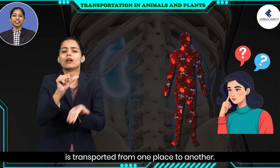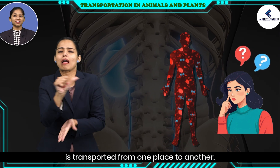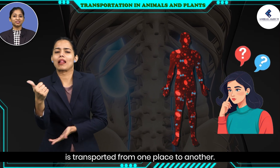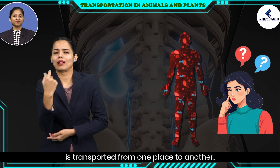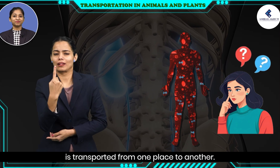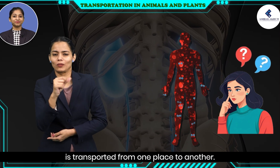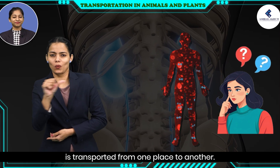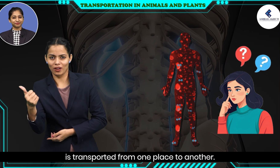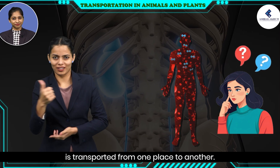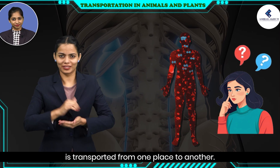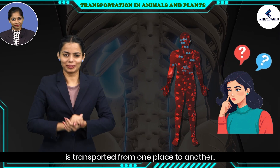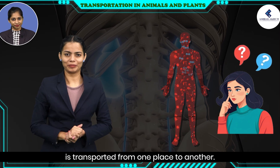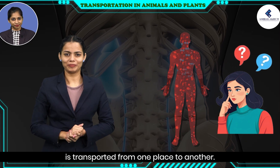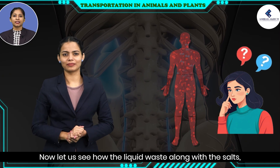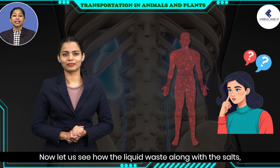to another.